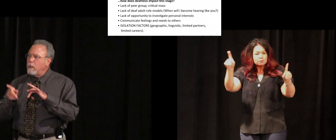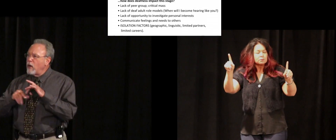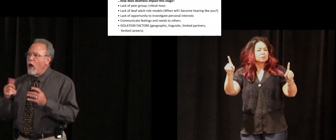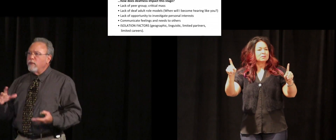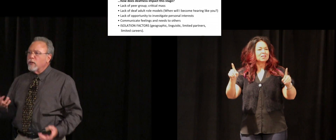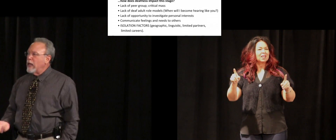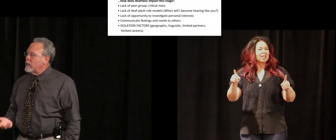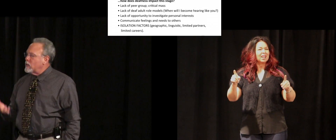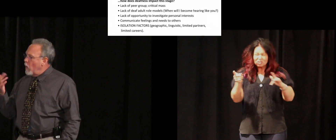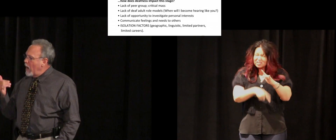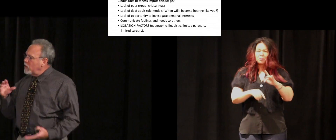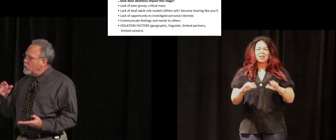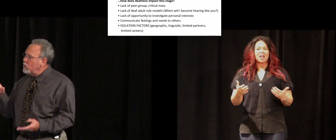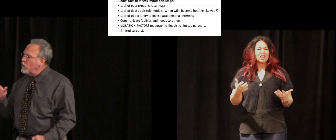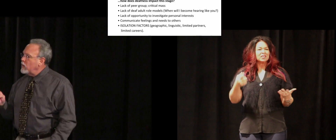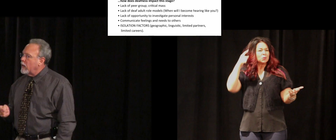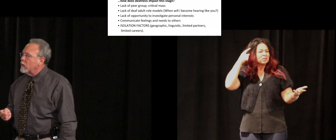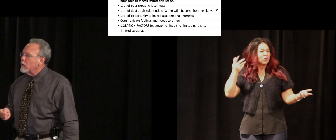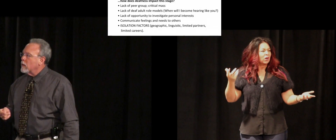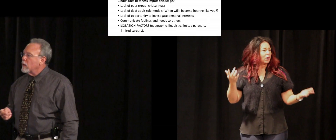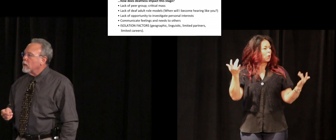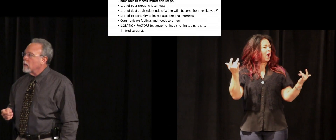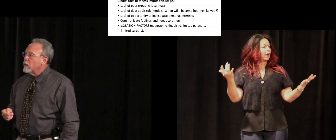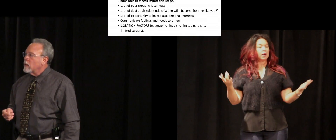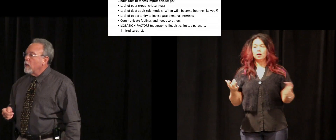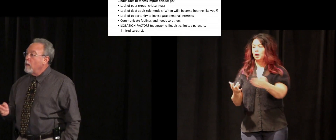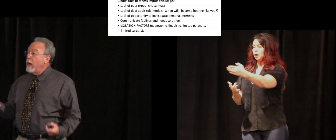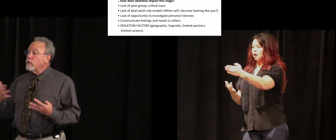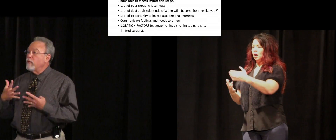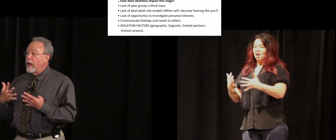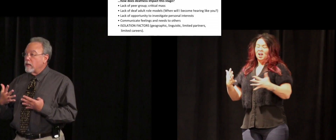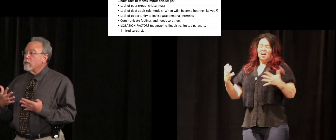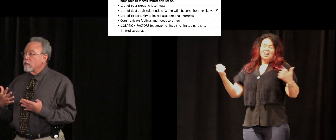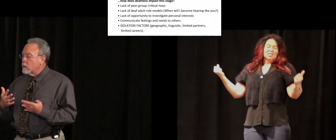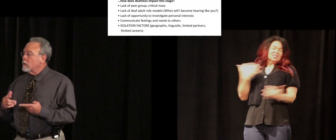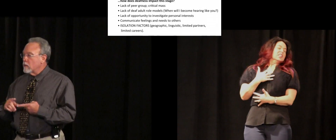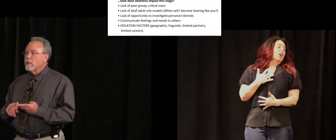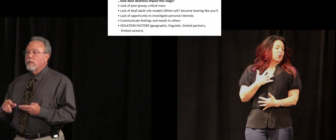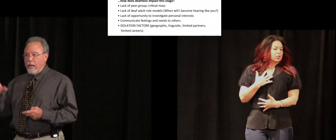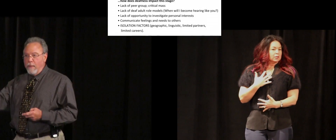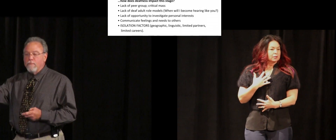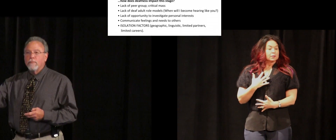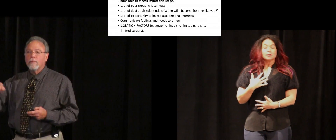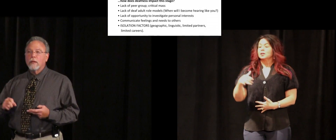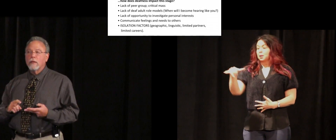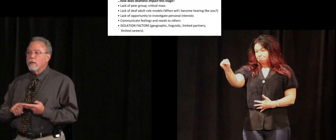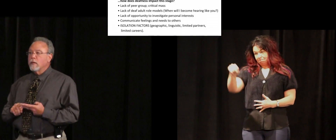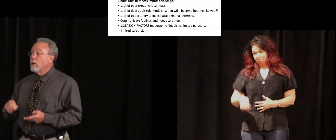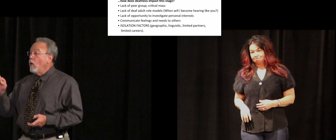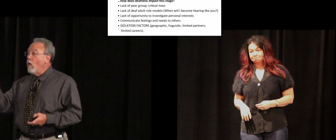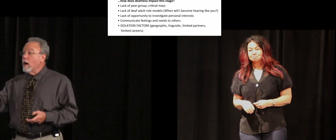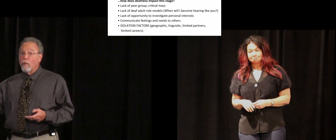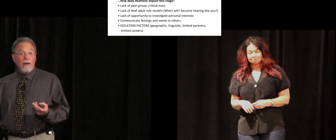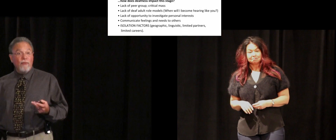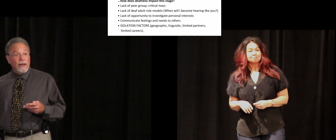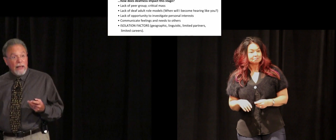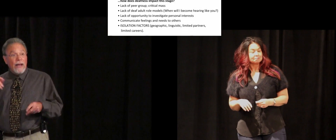Not having a peer group, not having enough people in a peer group has a really big impact on identifying